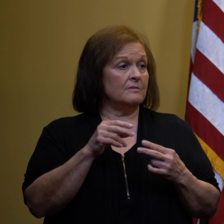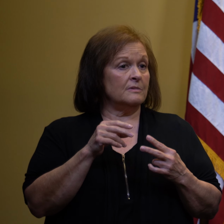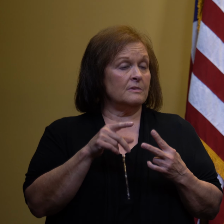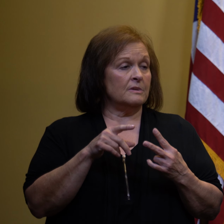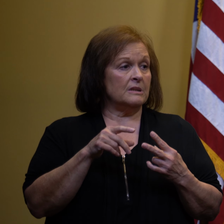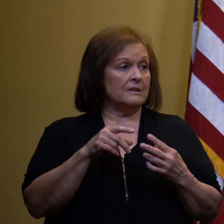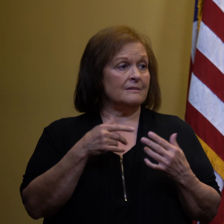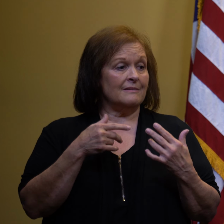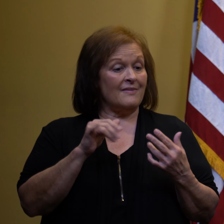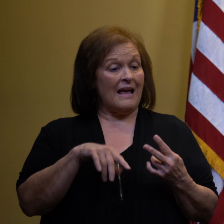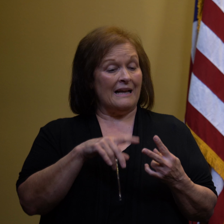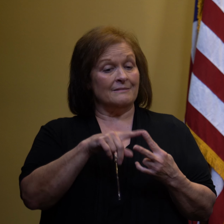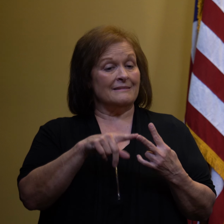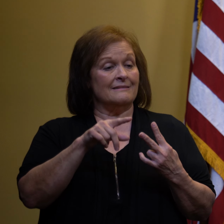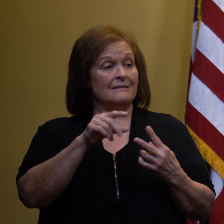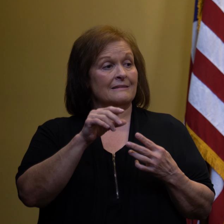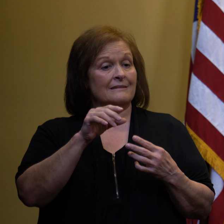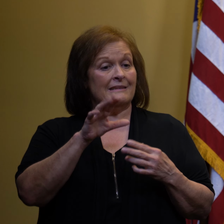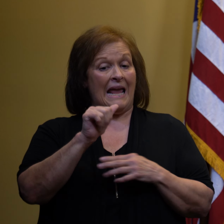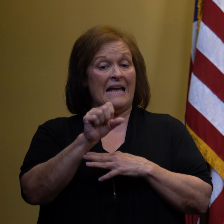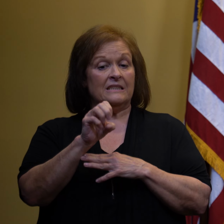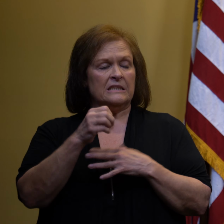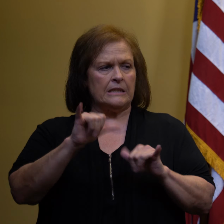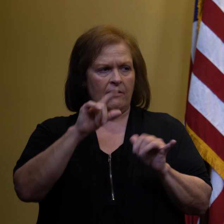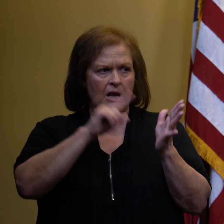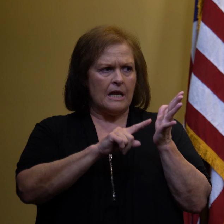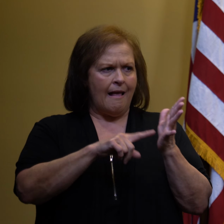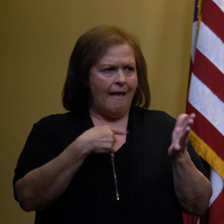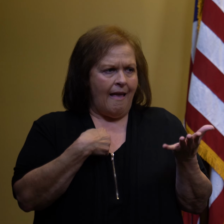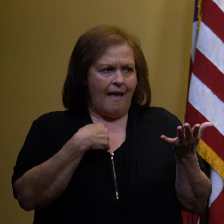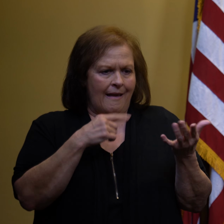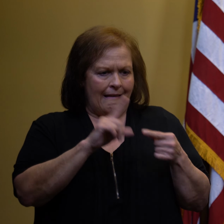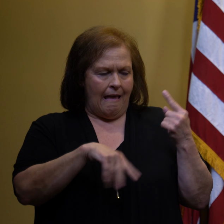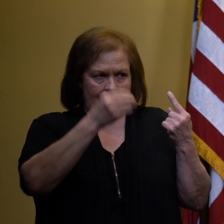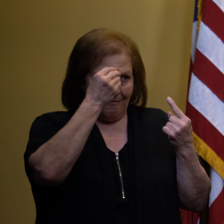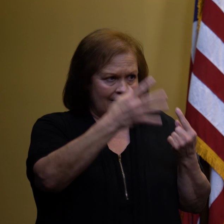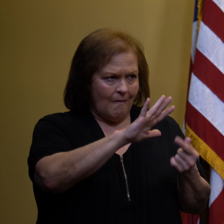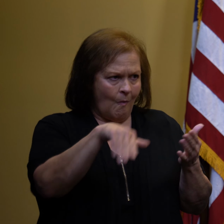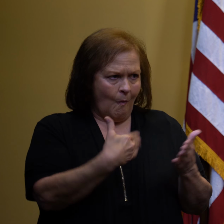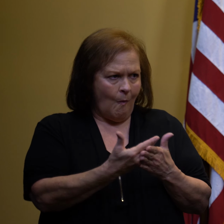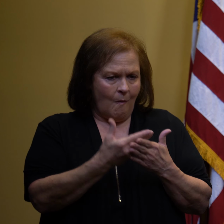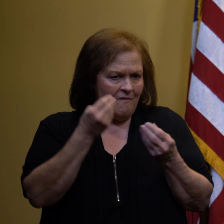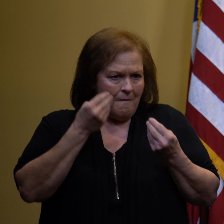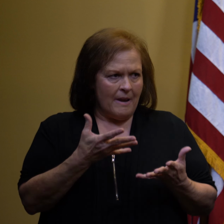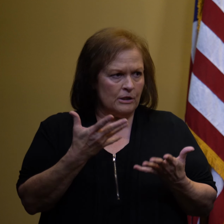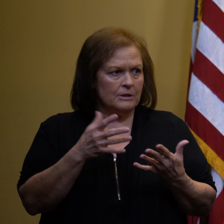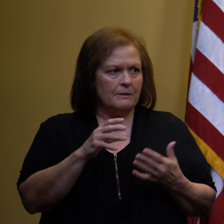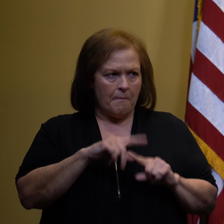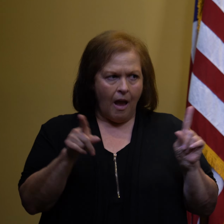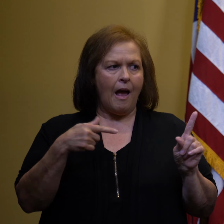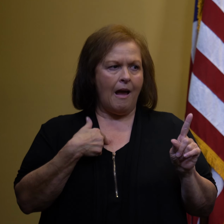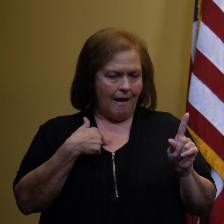still under investigation. I can't give you all of the facts that I have, and so definitely